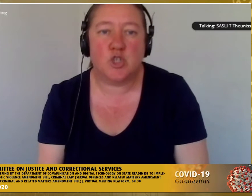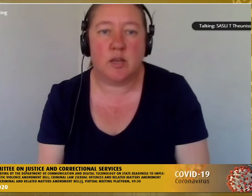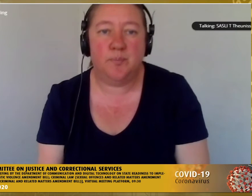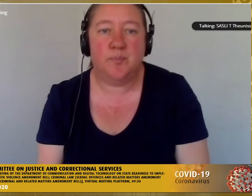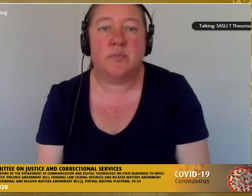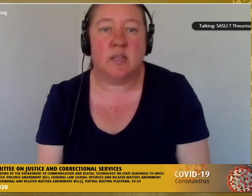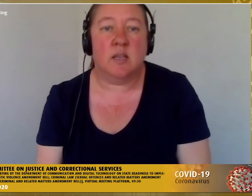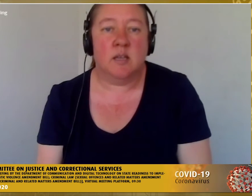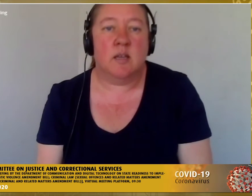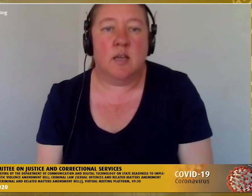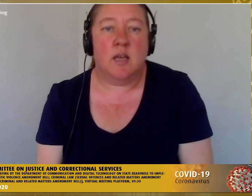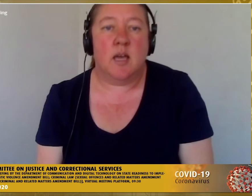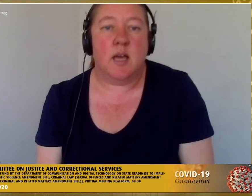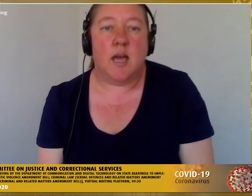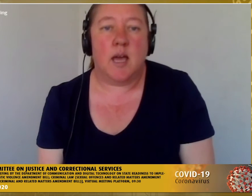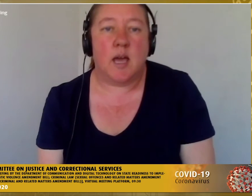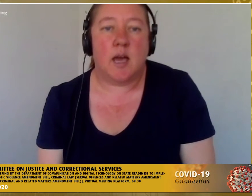Thank you, Chair.